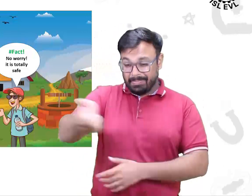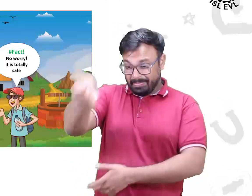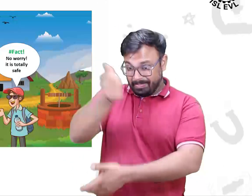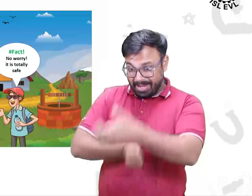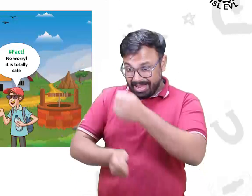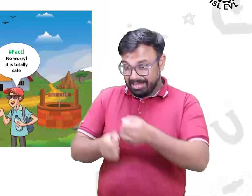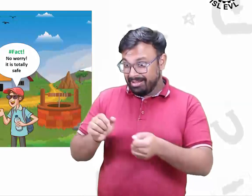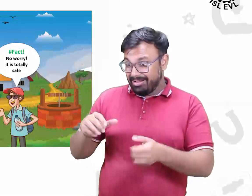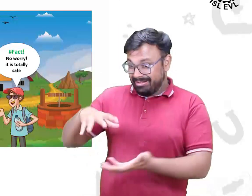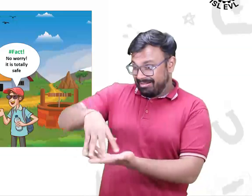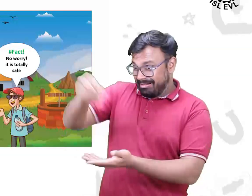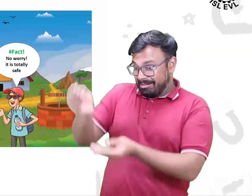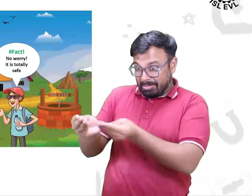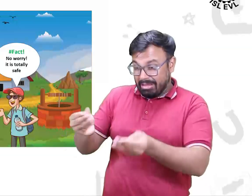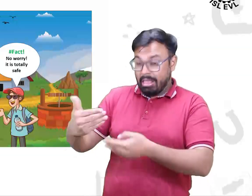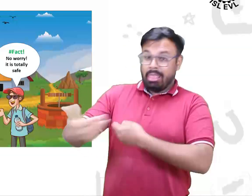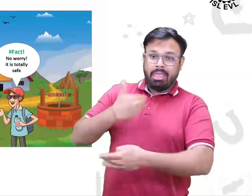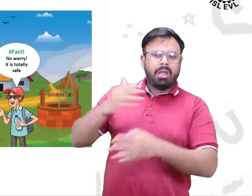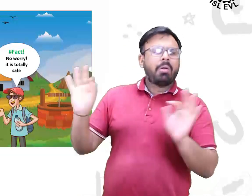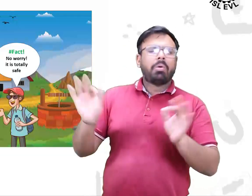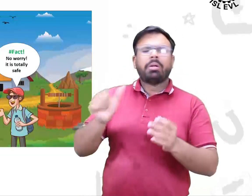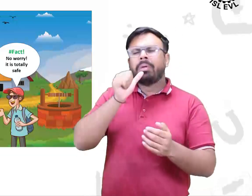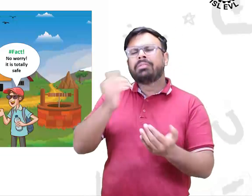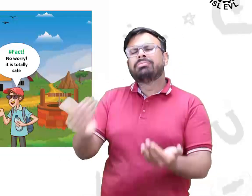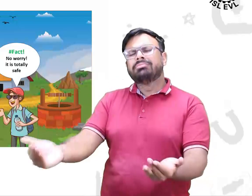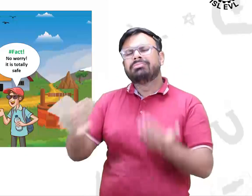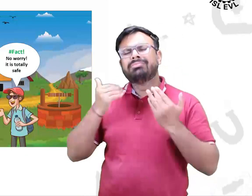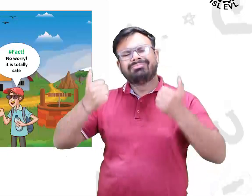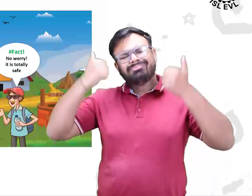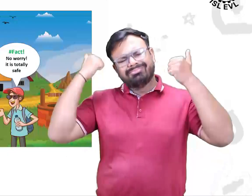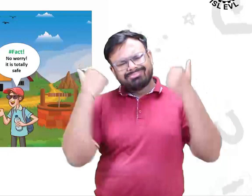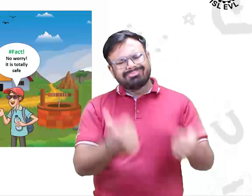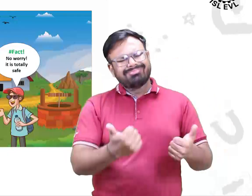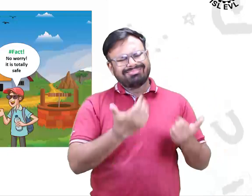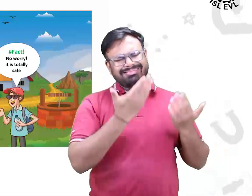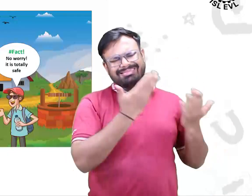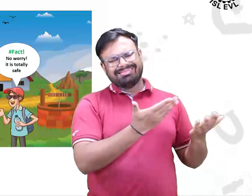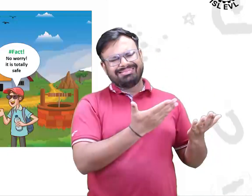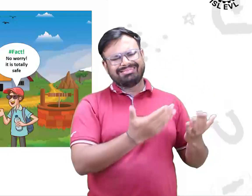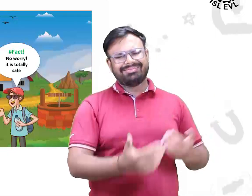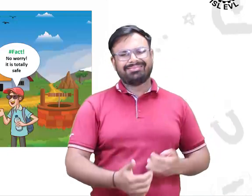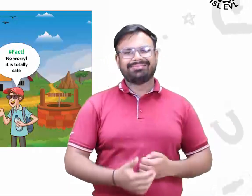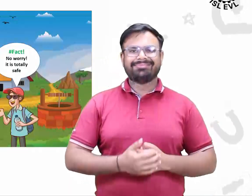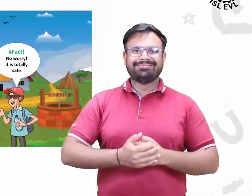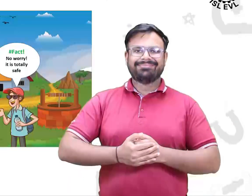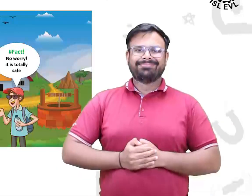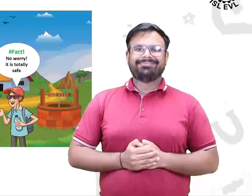Fact. No worries. It is totally safe.